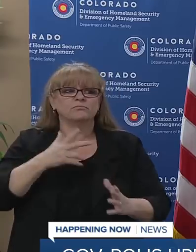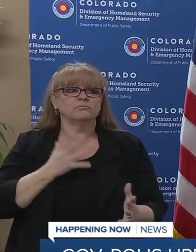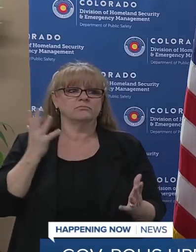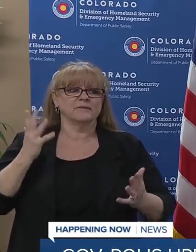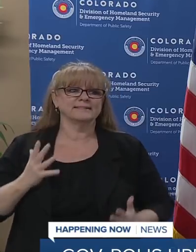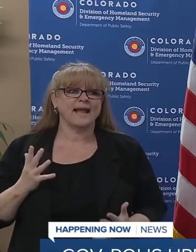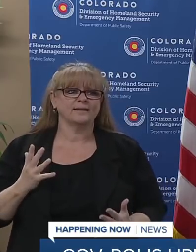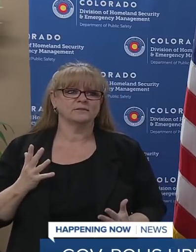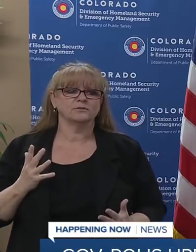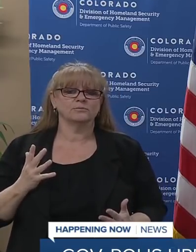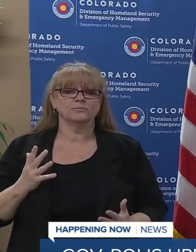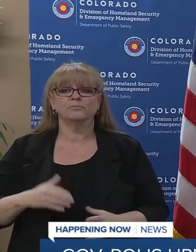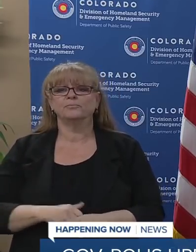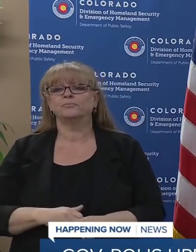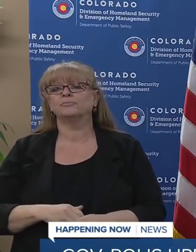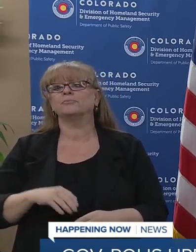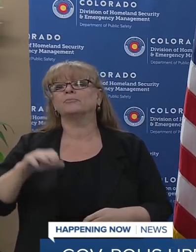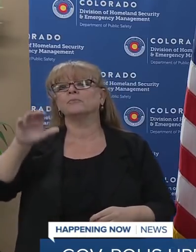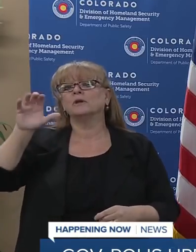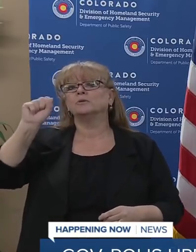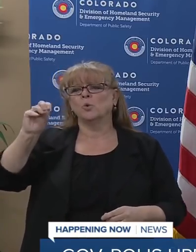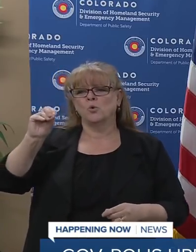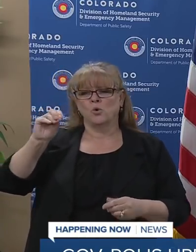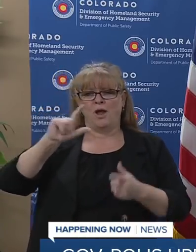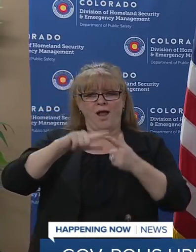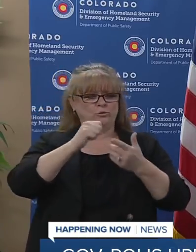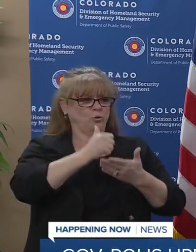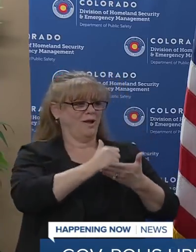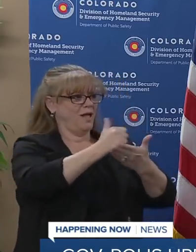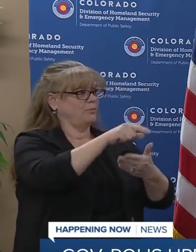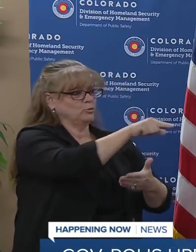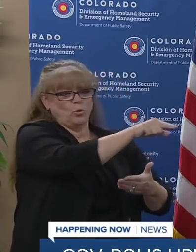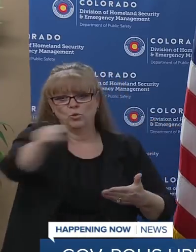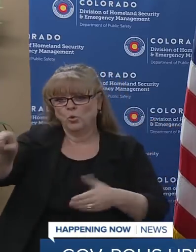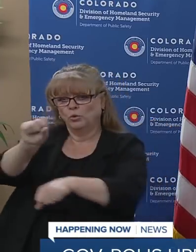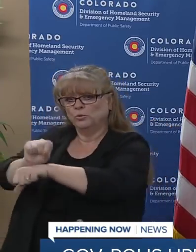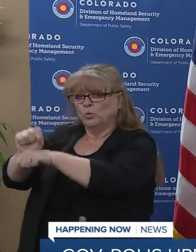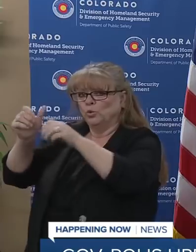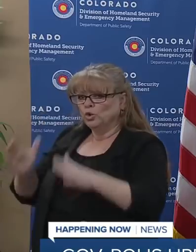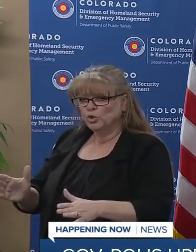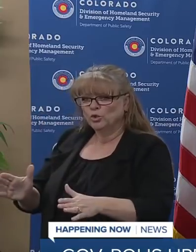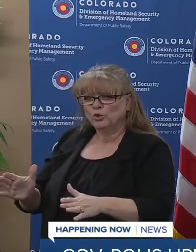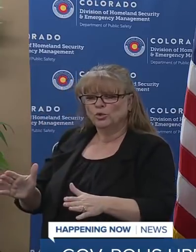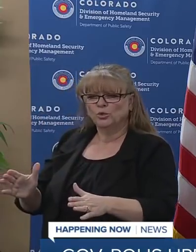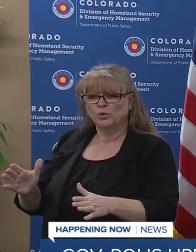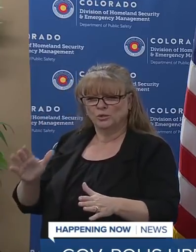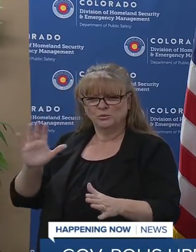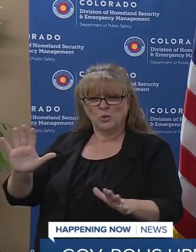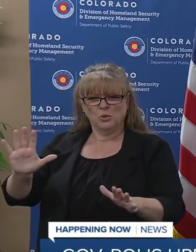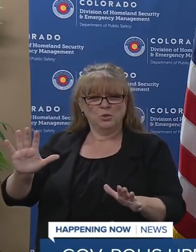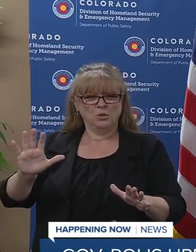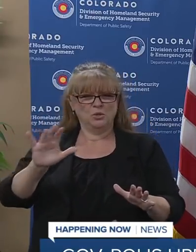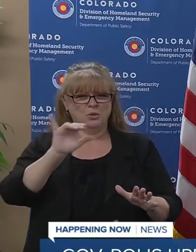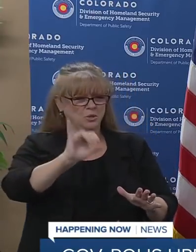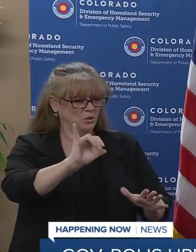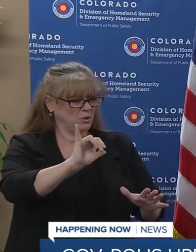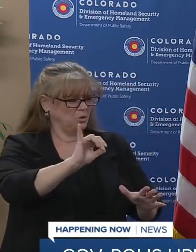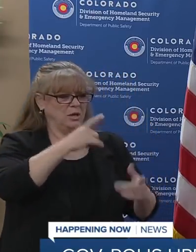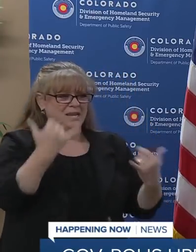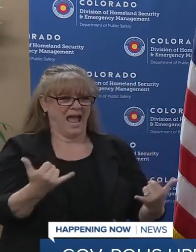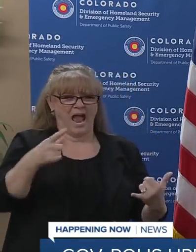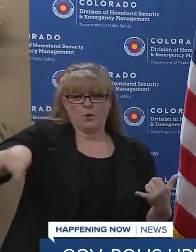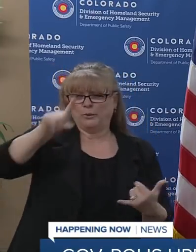the federal. I know there's a lot of confusion. What am I getting? When am I going to get it? What's going on? How can I put food on my table? How can I make rent? You're saying to stay